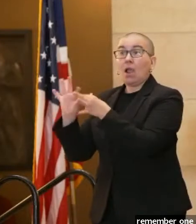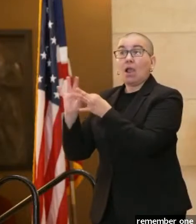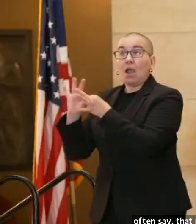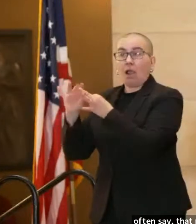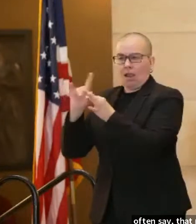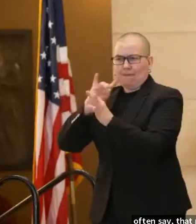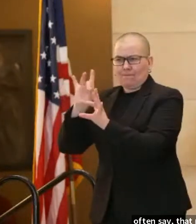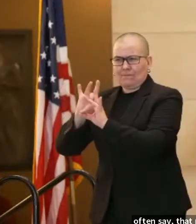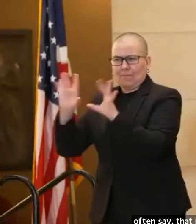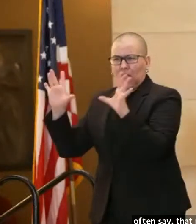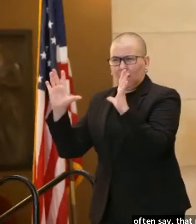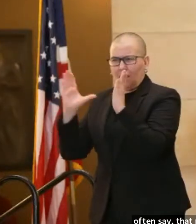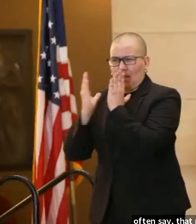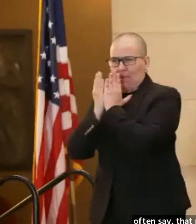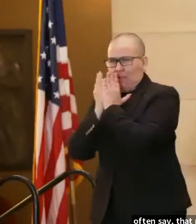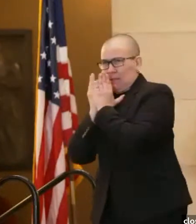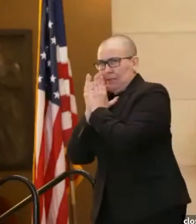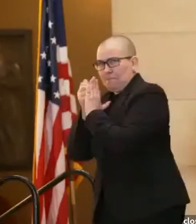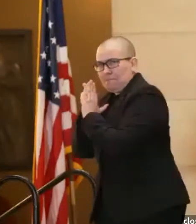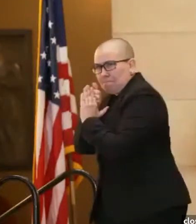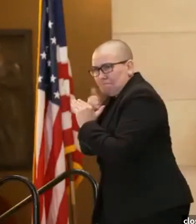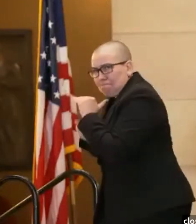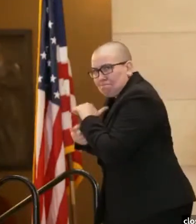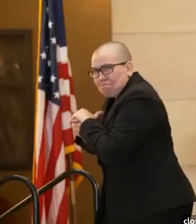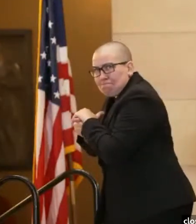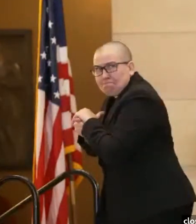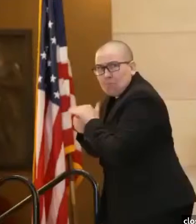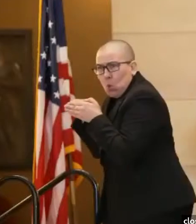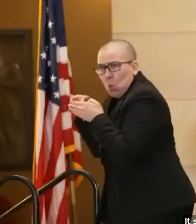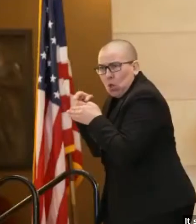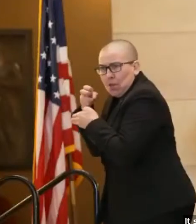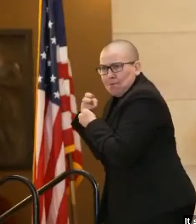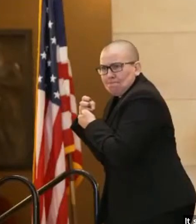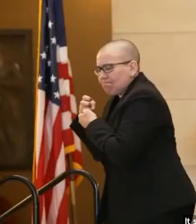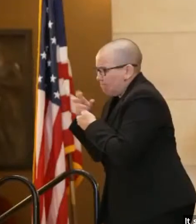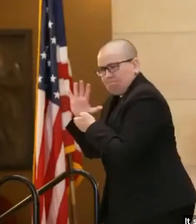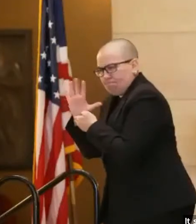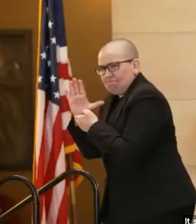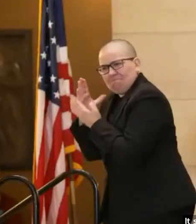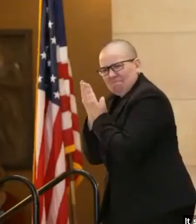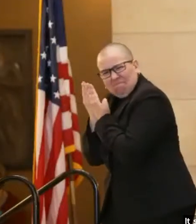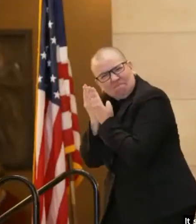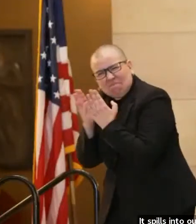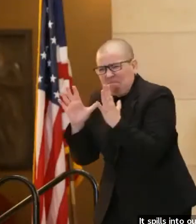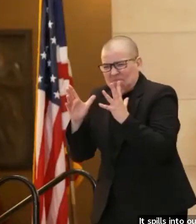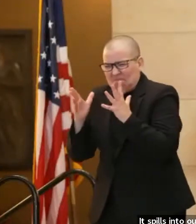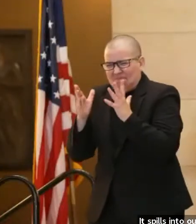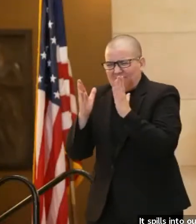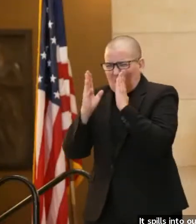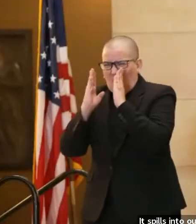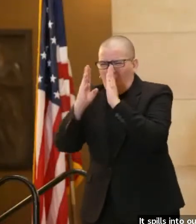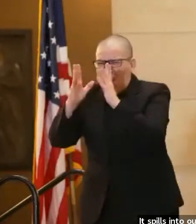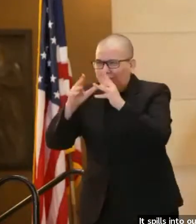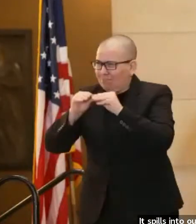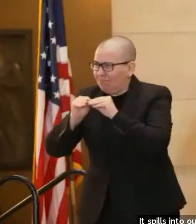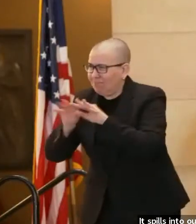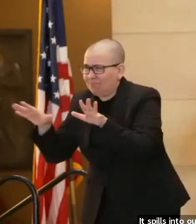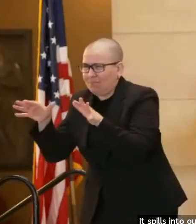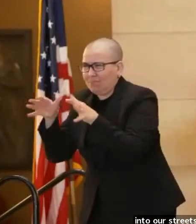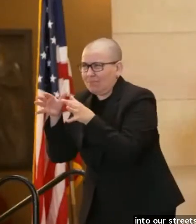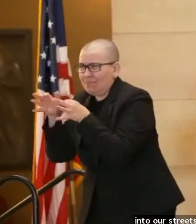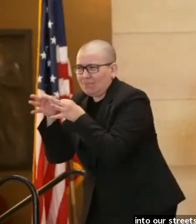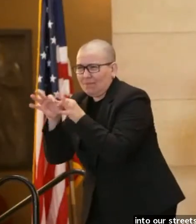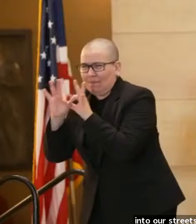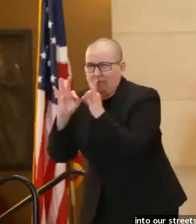It spills into our communities, into our families, and into our streets, and it impacts everyone. So the more we talk about